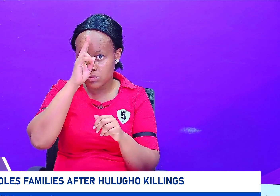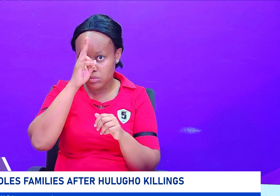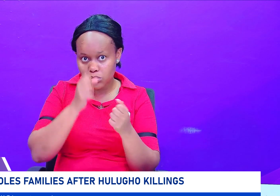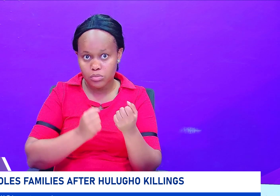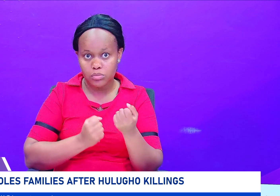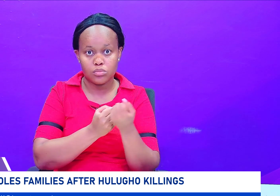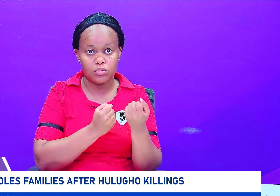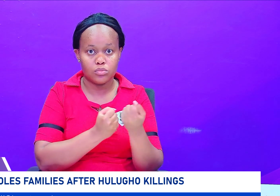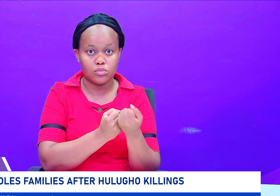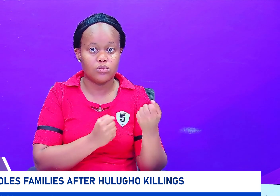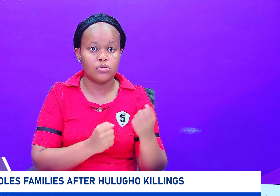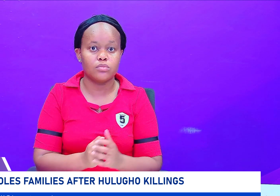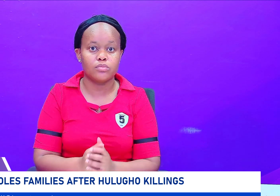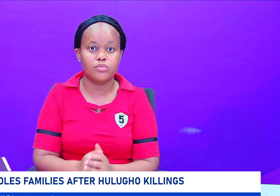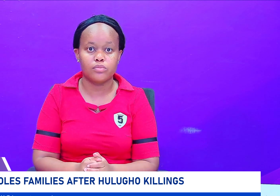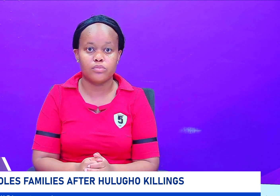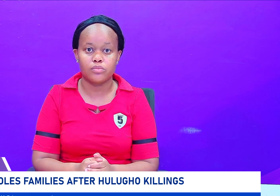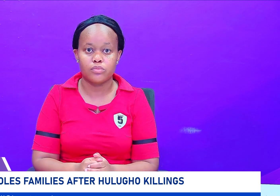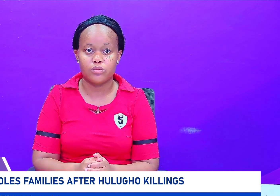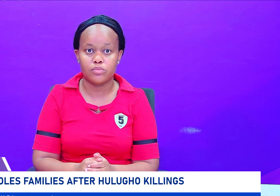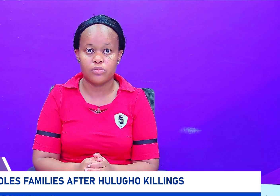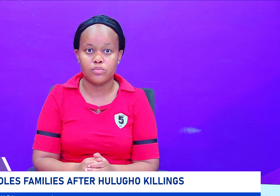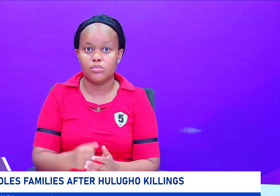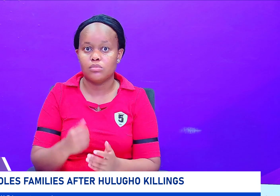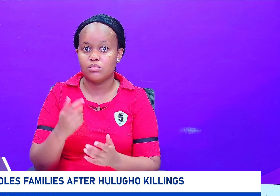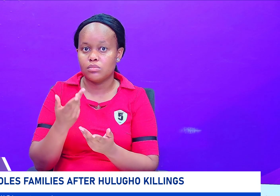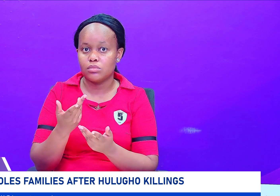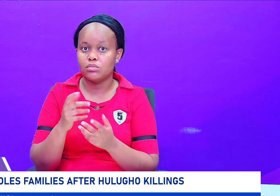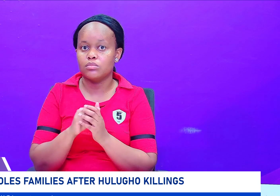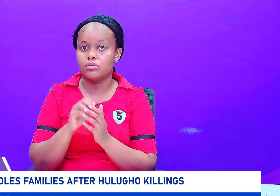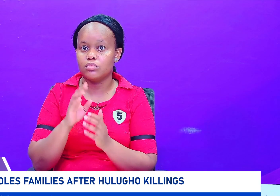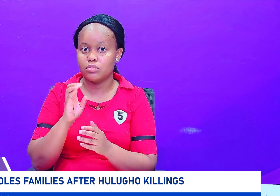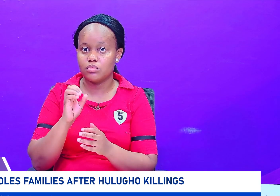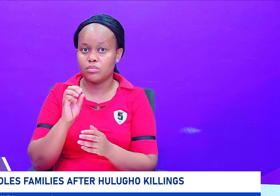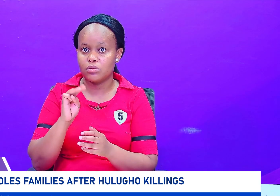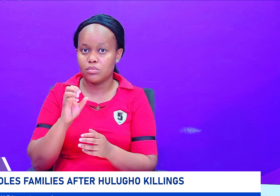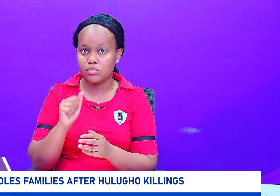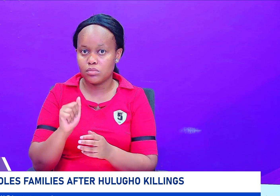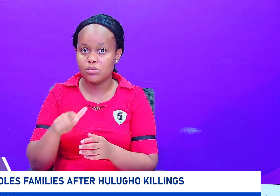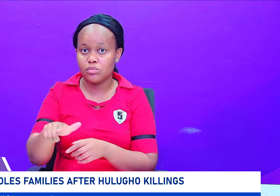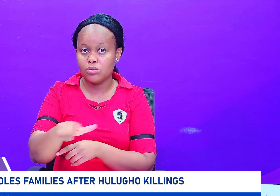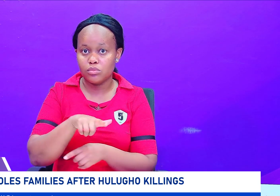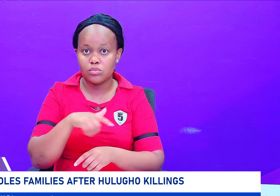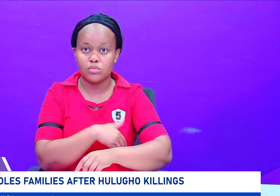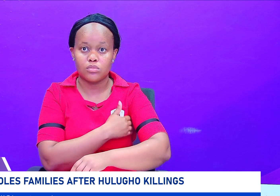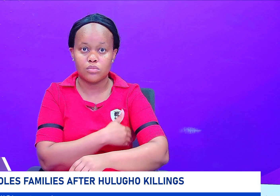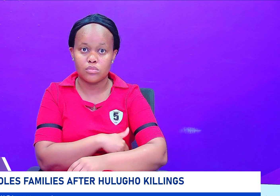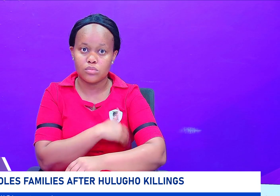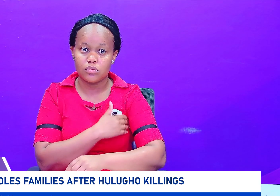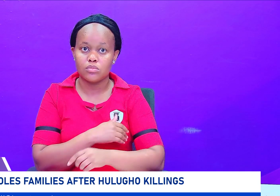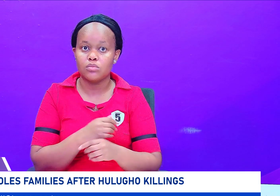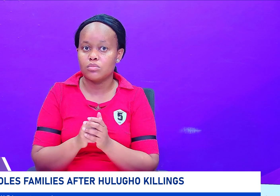continued police support. The deceased are Boma Location Chief